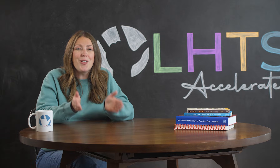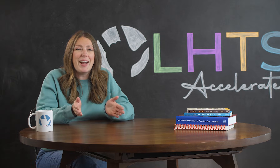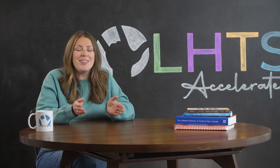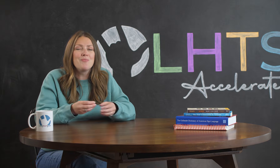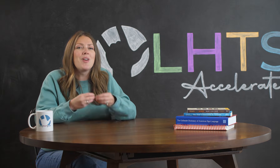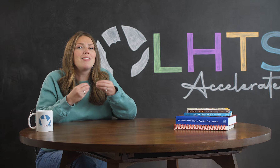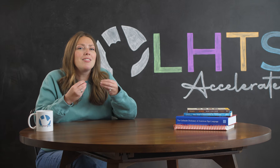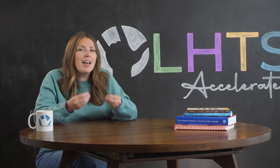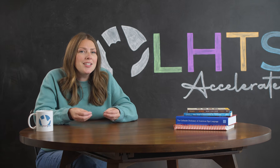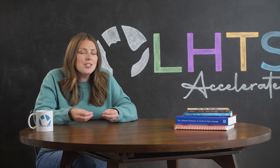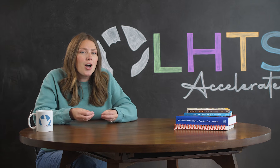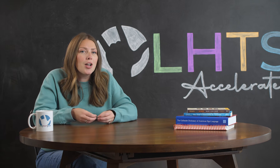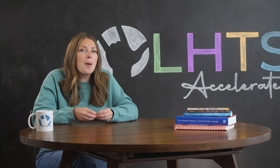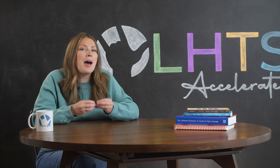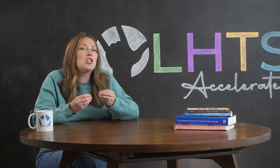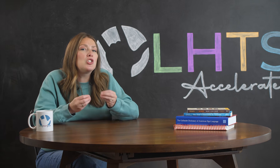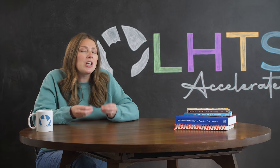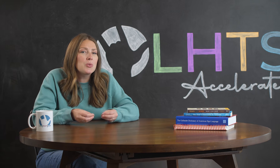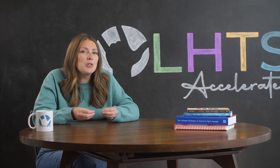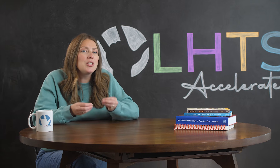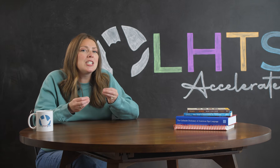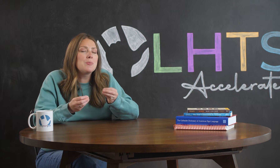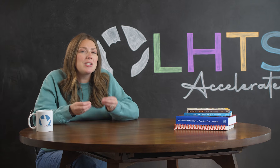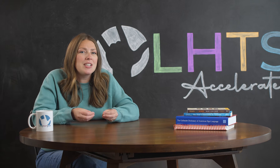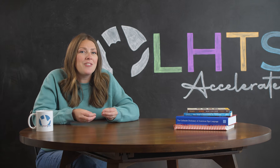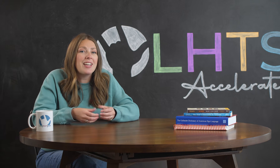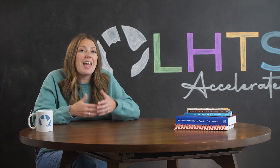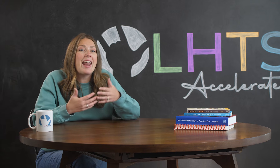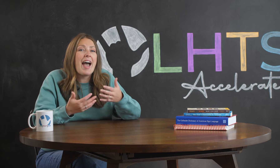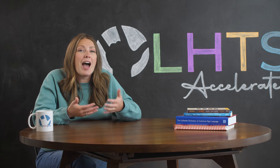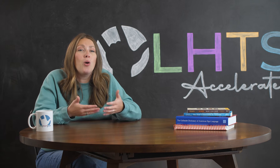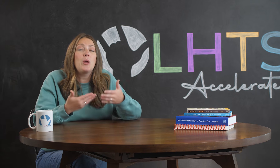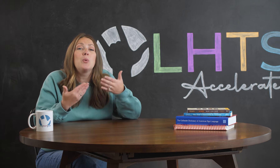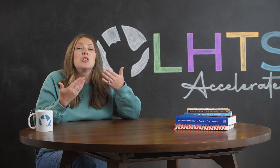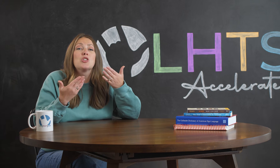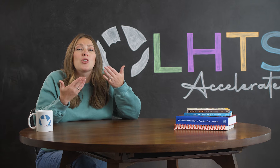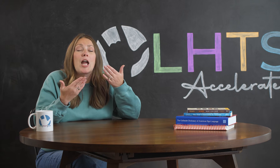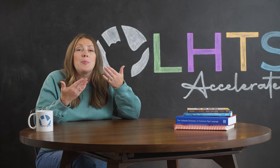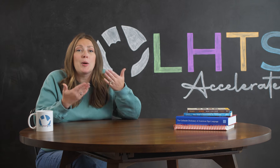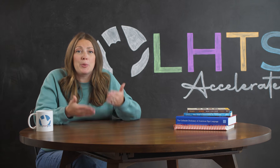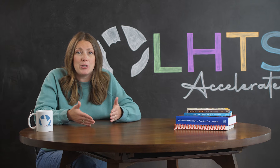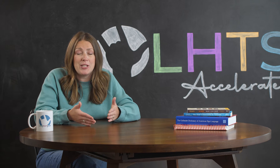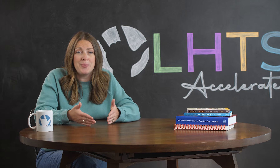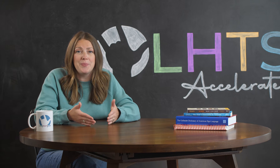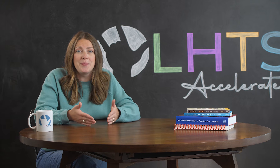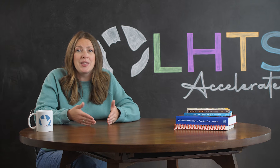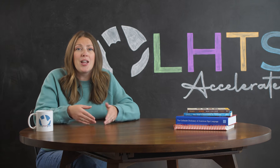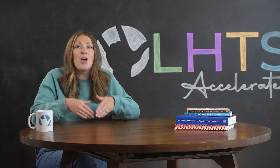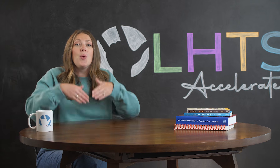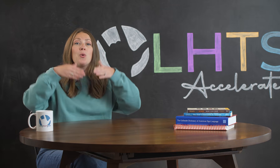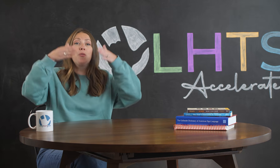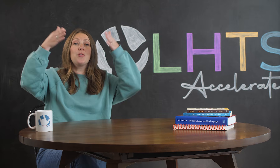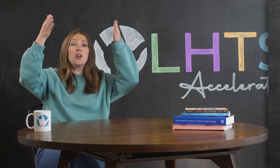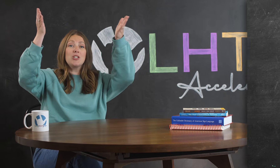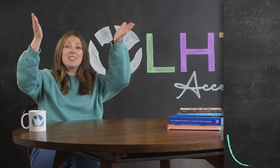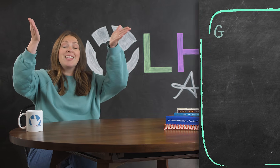right, let's talk about general to specific and how we would describe a person. Well, first,